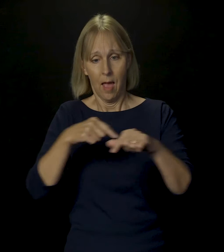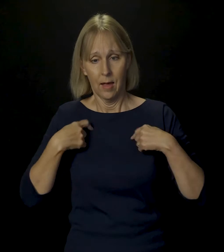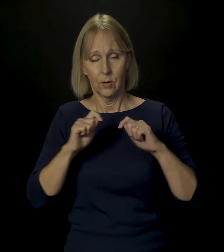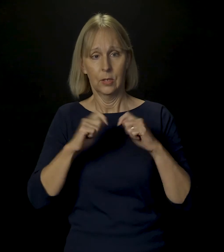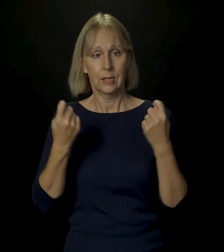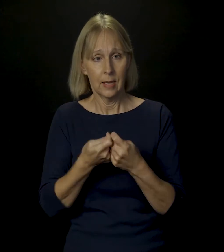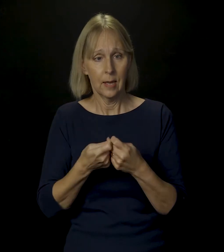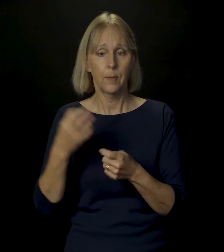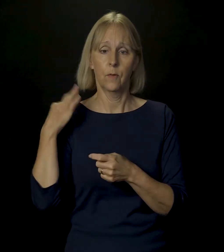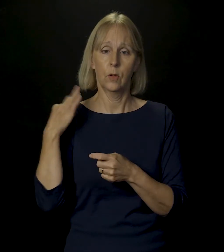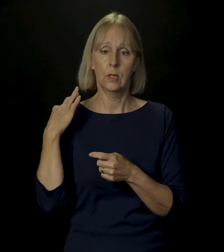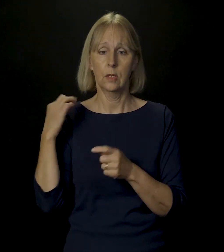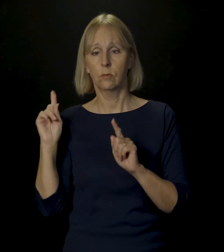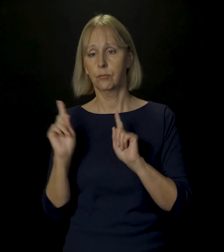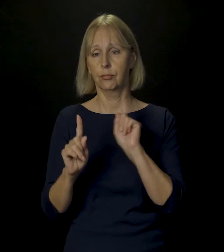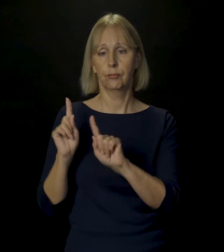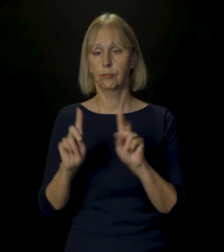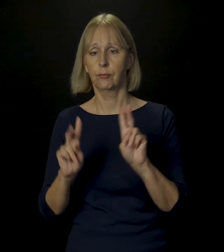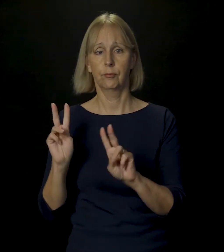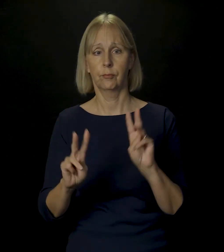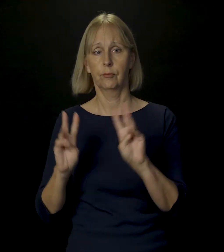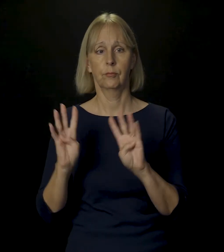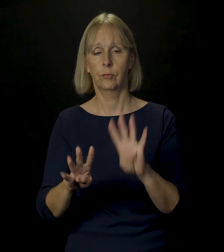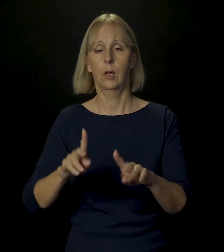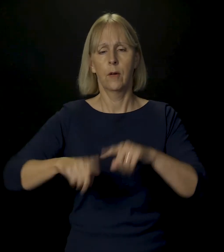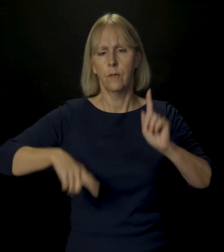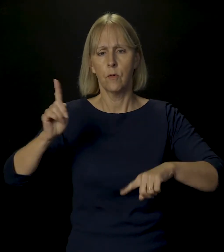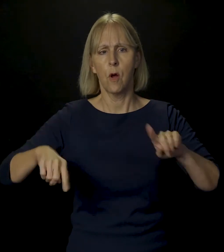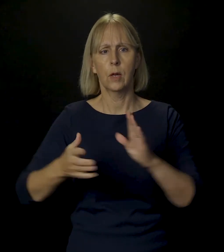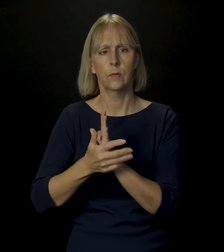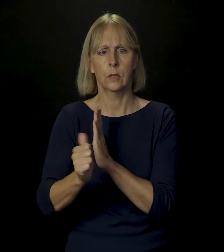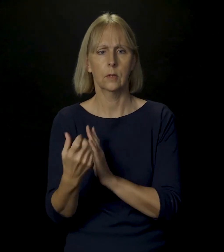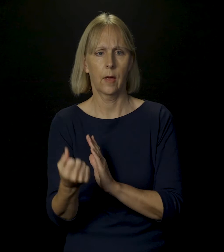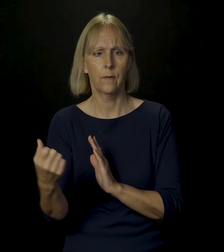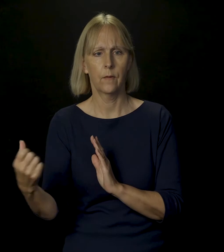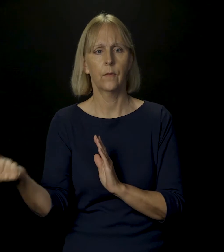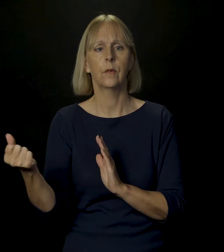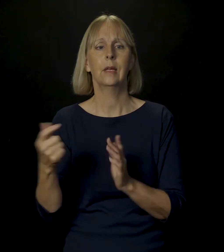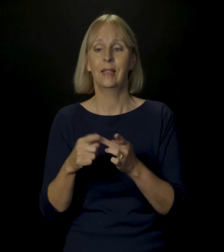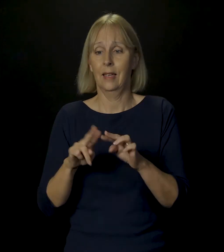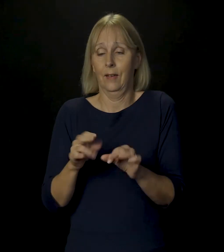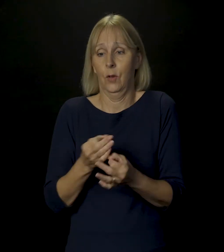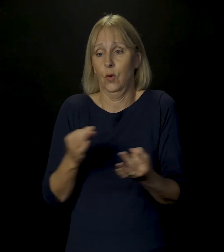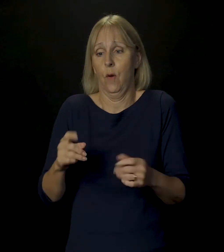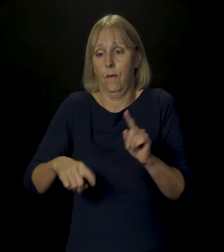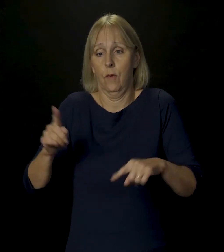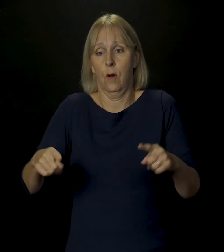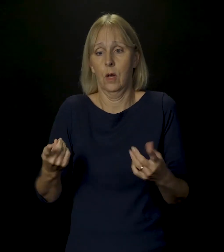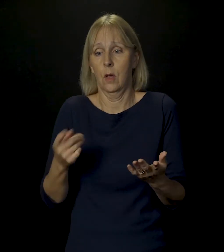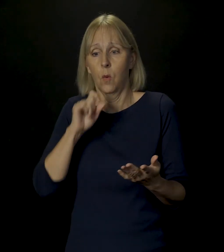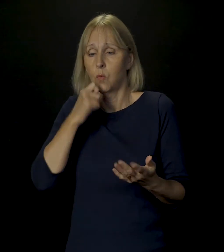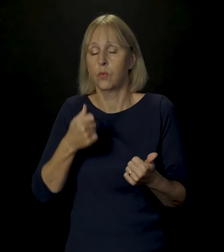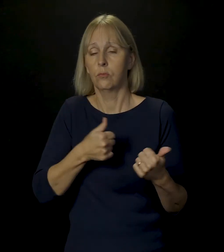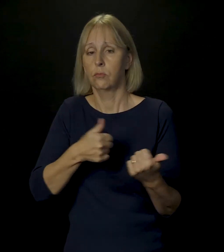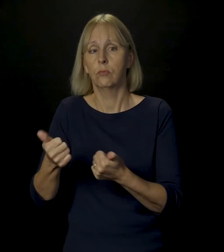all bring different skills To the table Without the variety We would be far poorer And our efforts Would be far